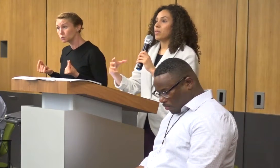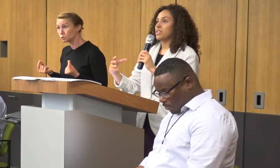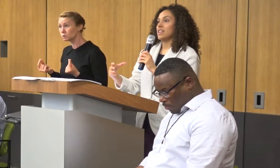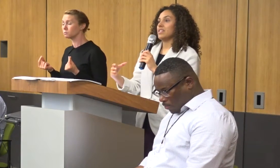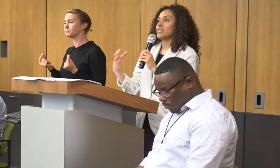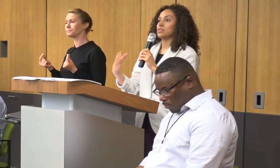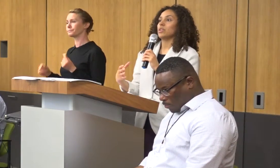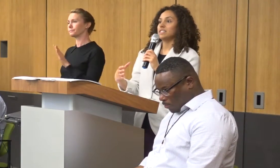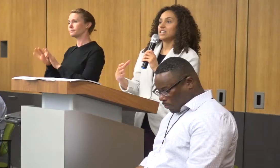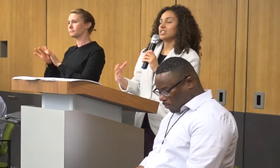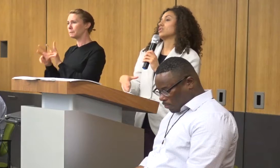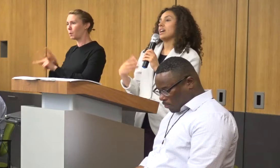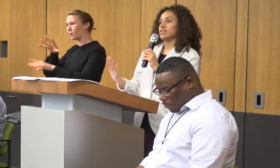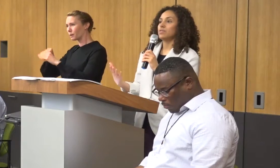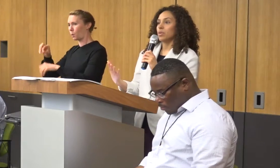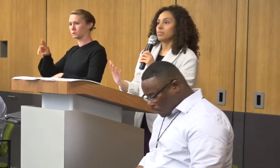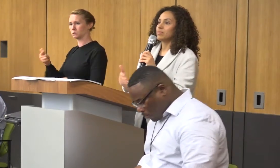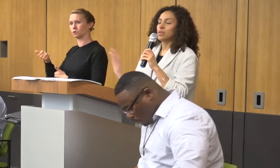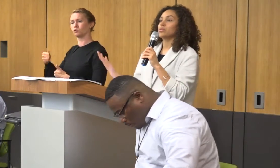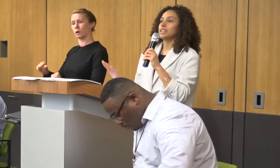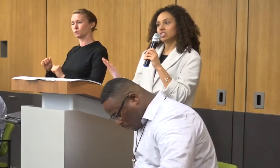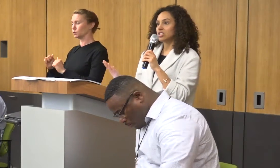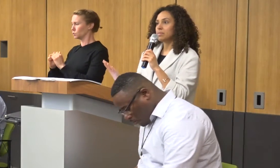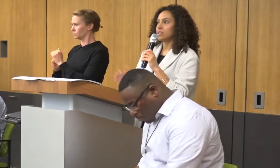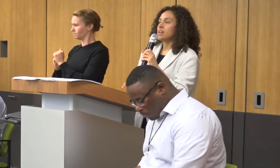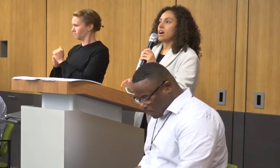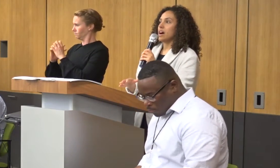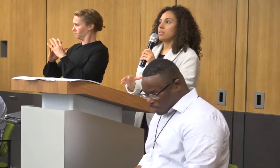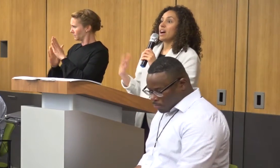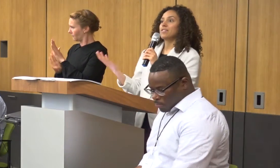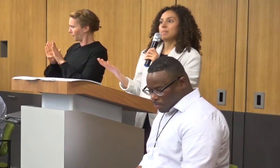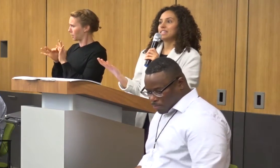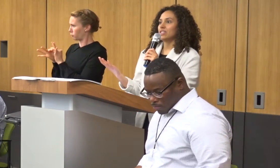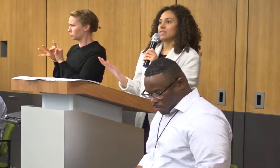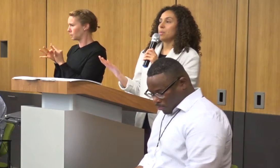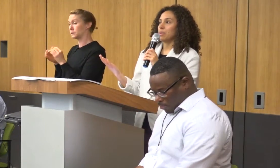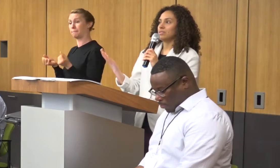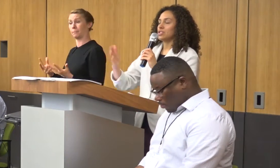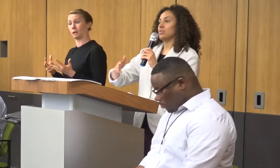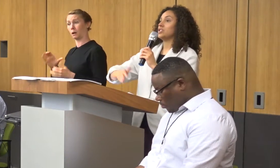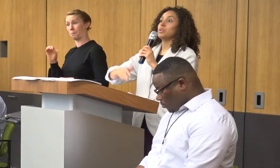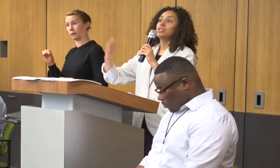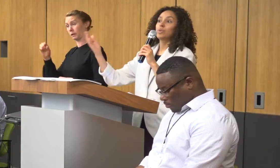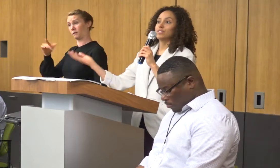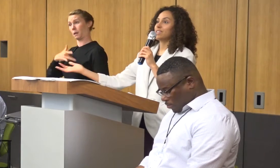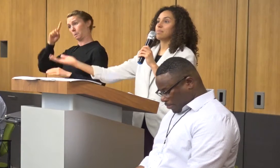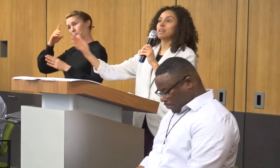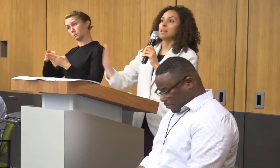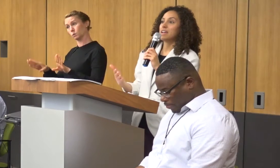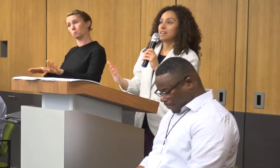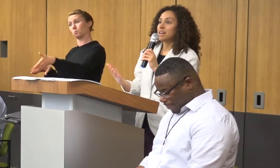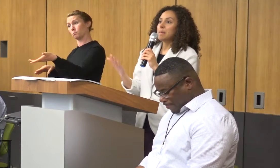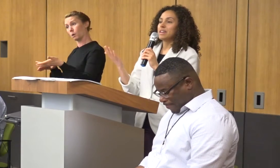those people within those organizations and trying to form those relationships. A lot of companies are even open to like doing tours